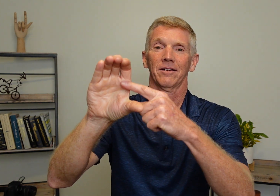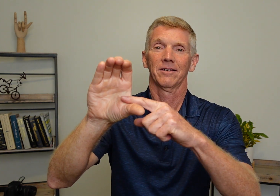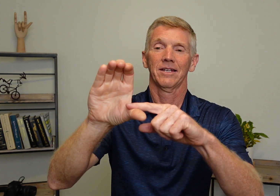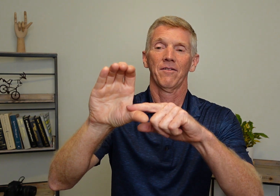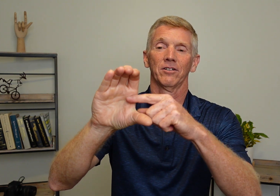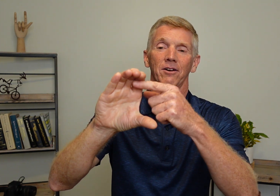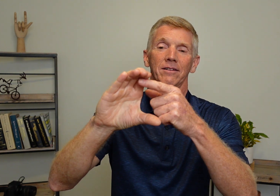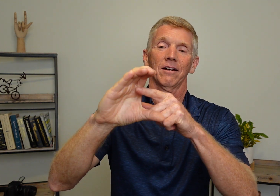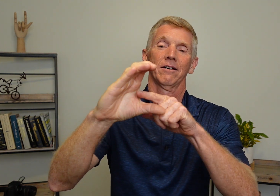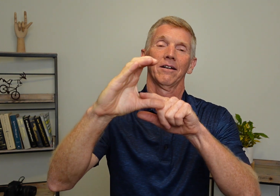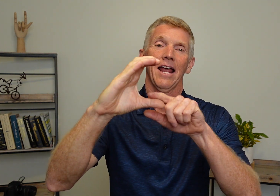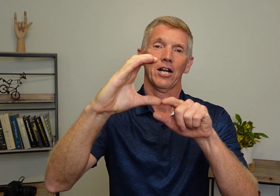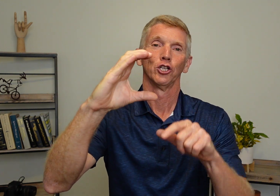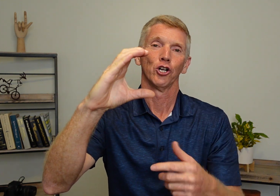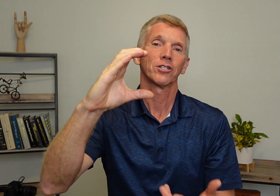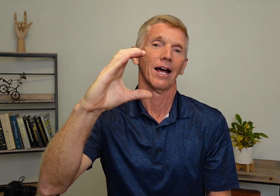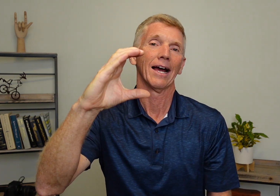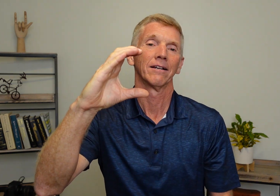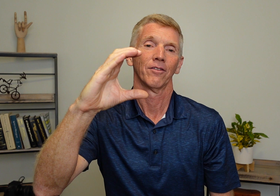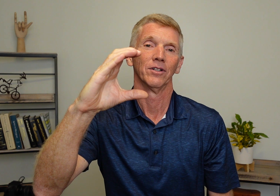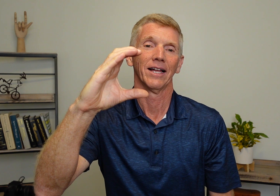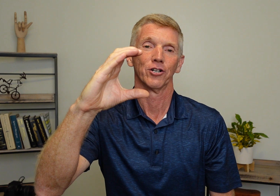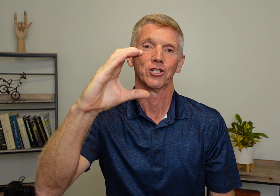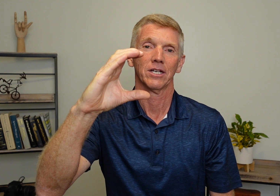See how that looks right there? And it looks like the letter C.